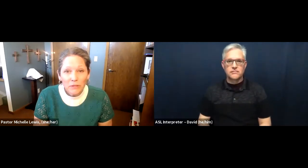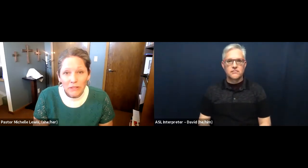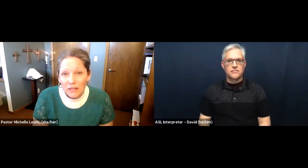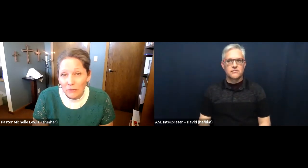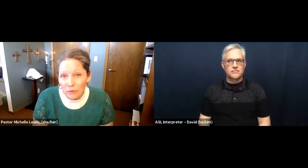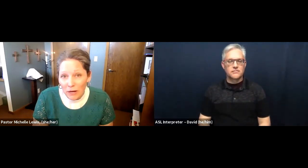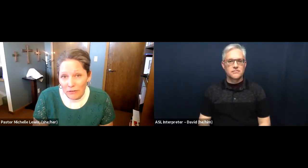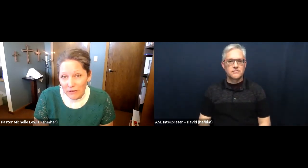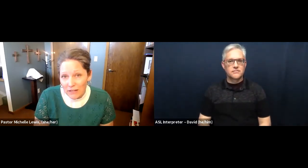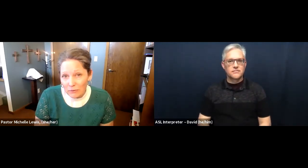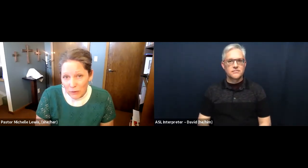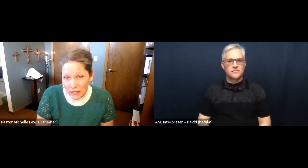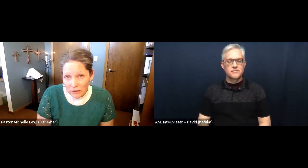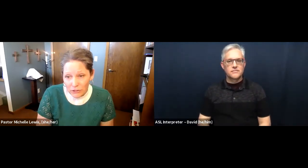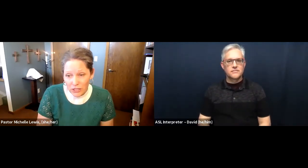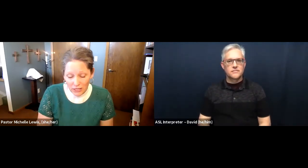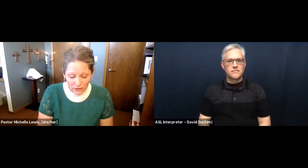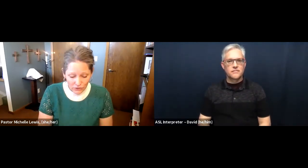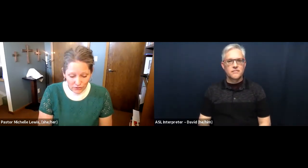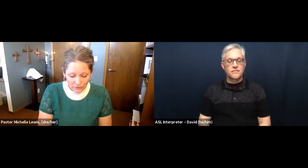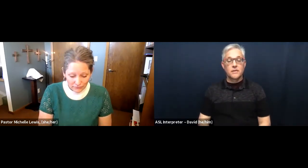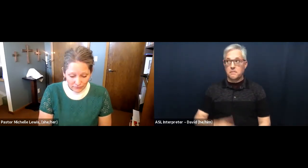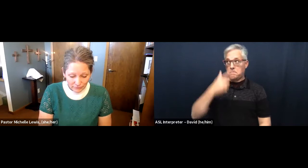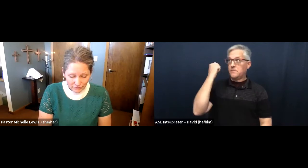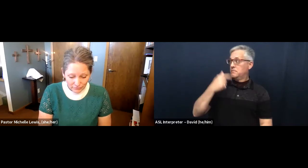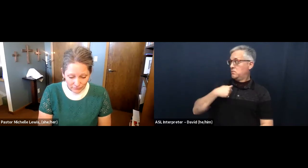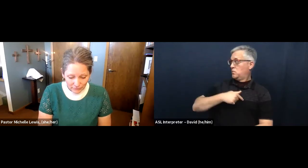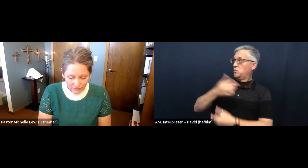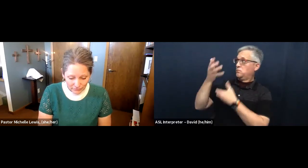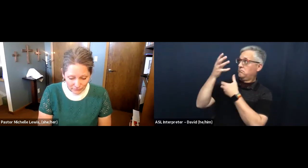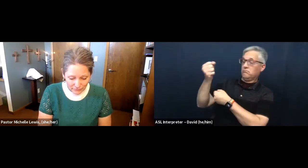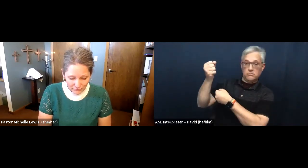Because really, through our faith, we are changed.